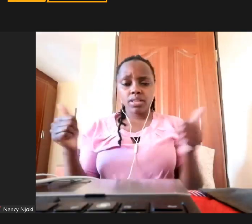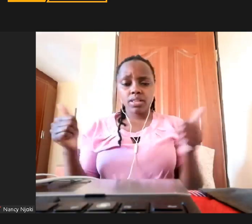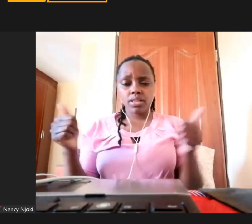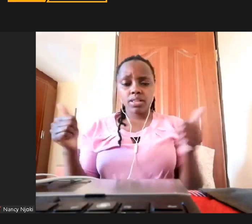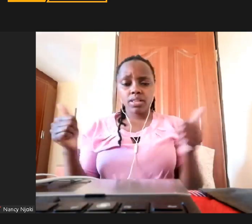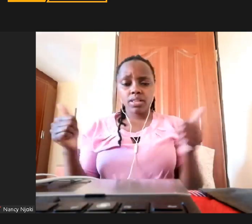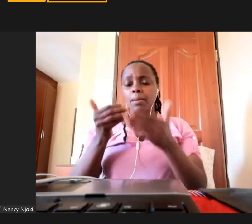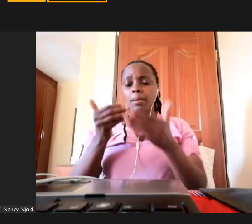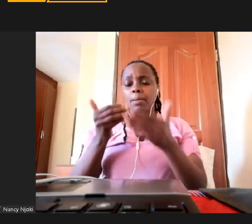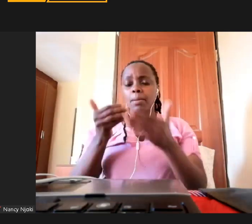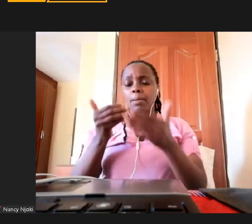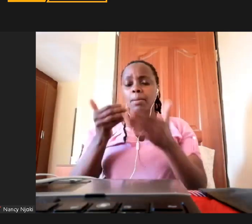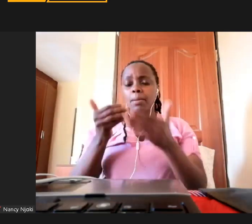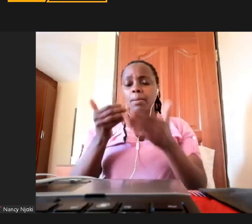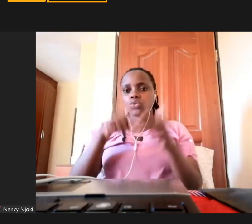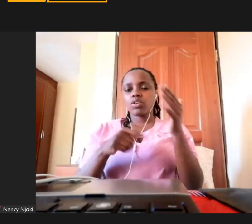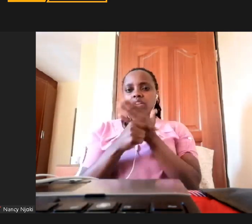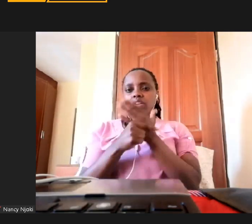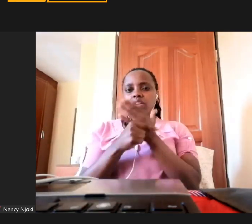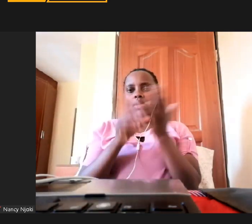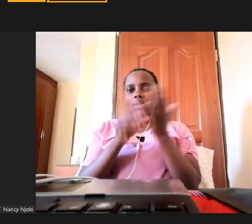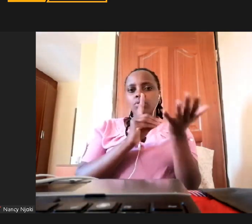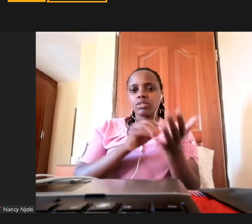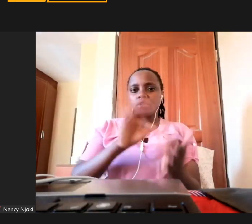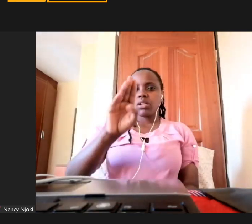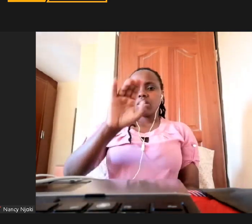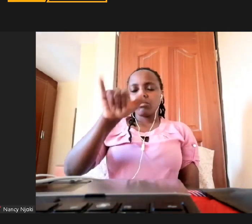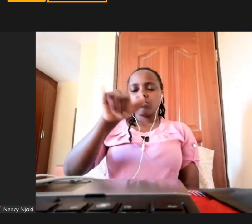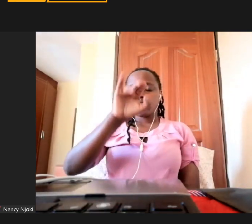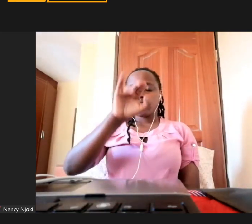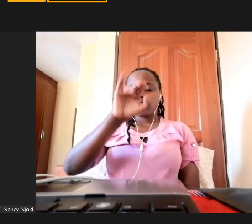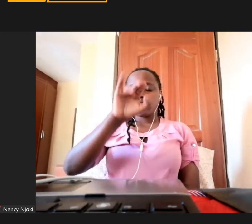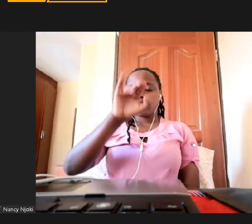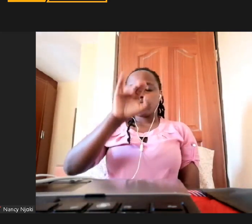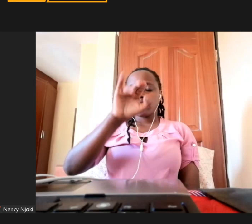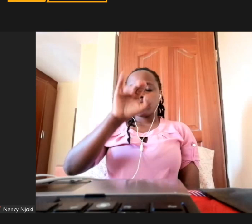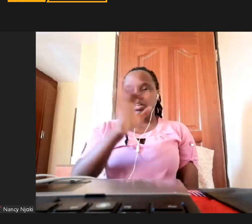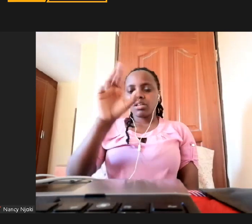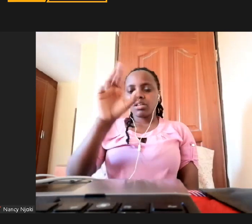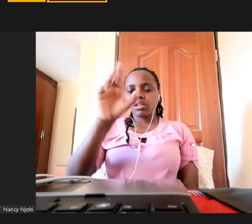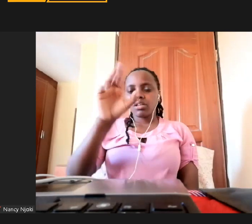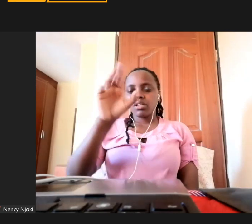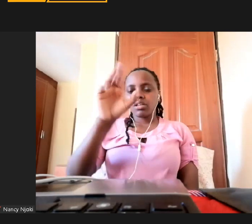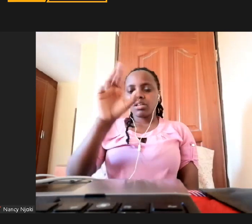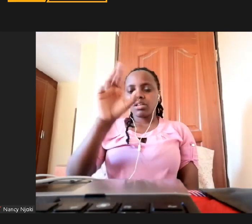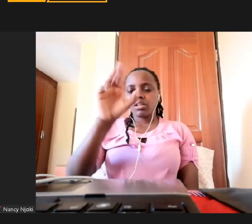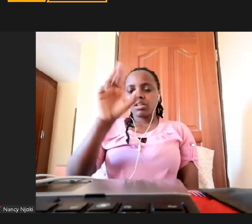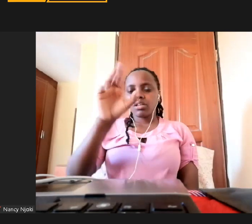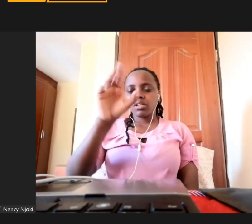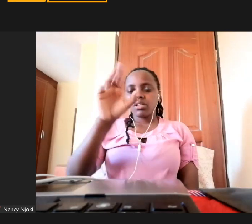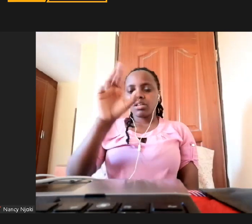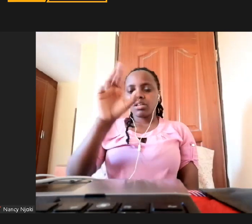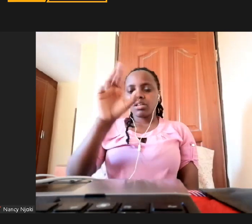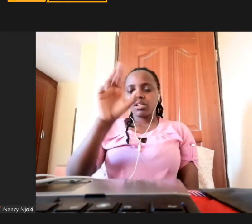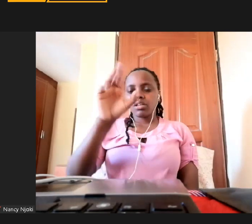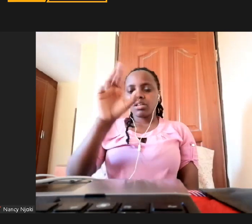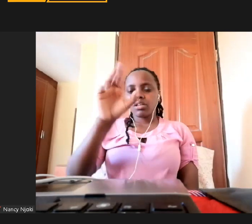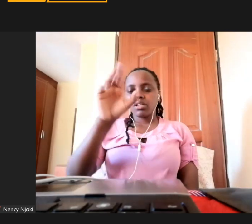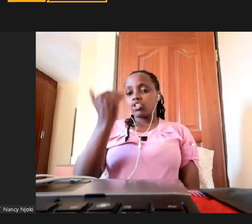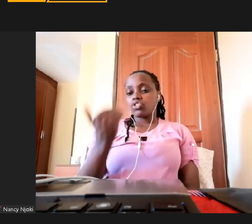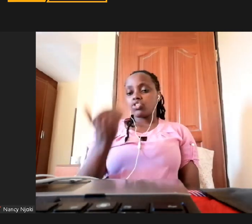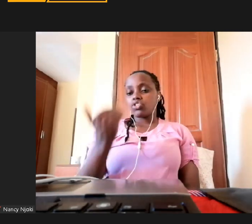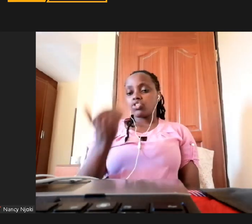As I said, I am called Dr. Bujeje Frank. I'm the representative from the Burundi Child Rights